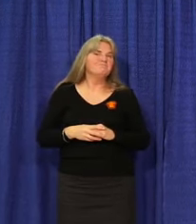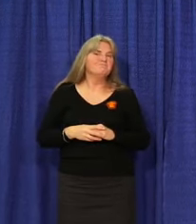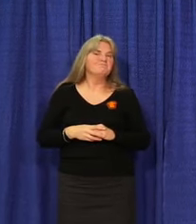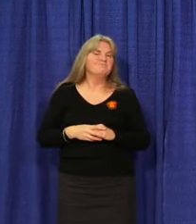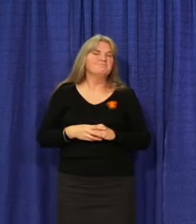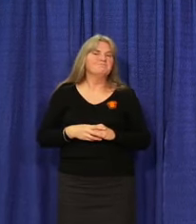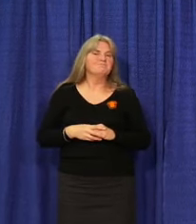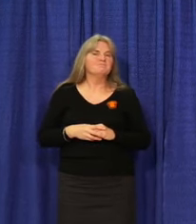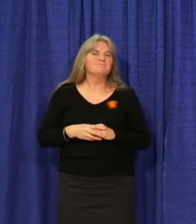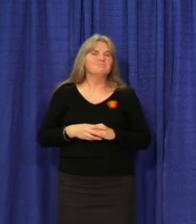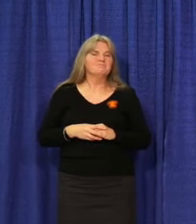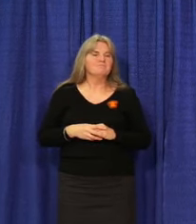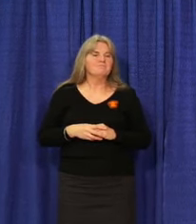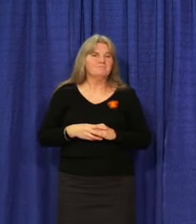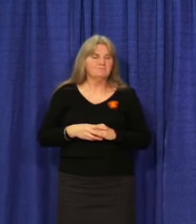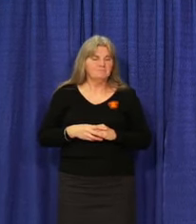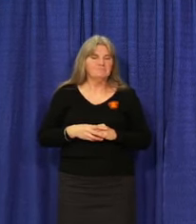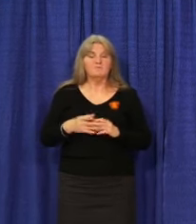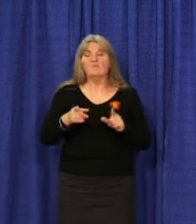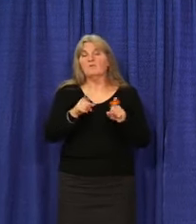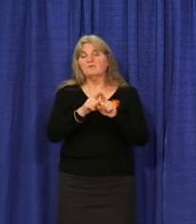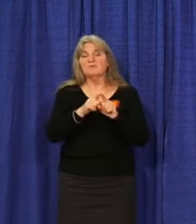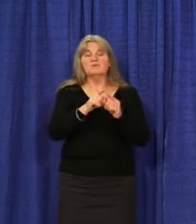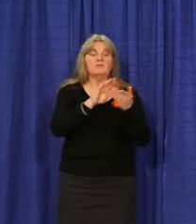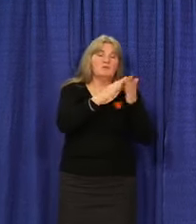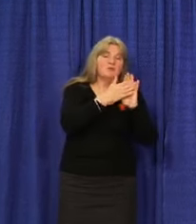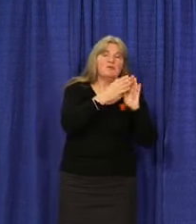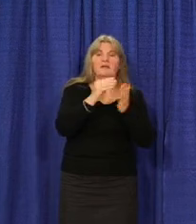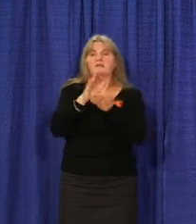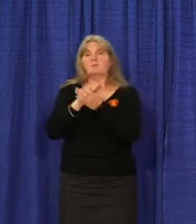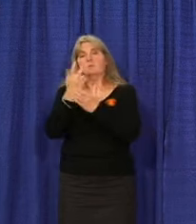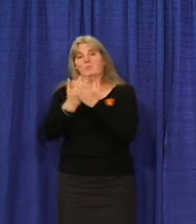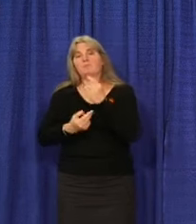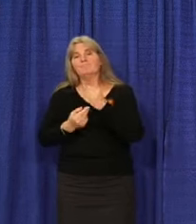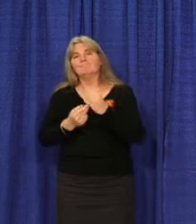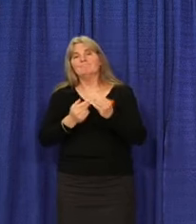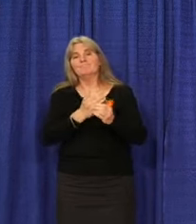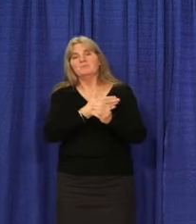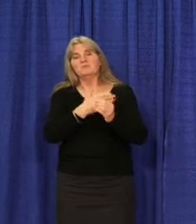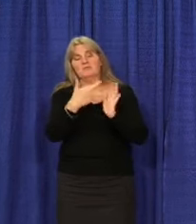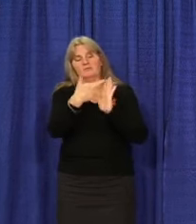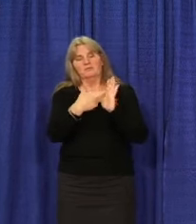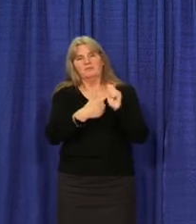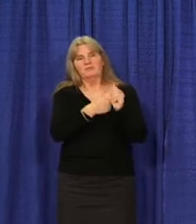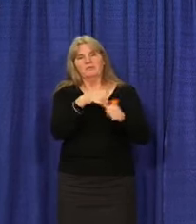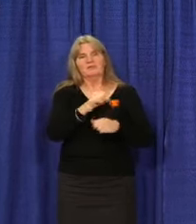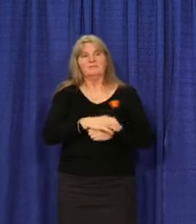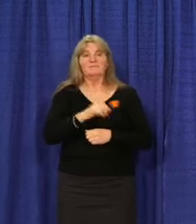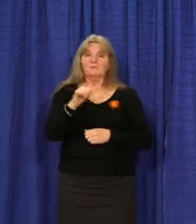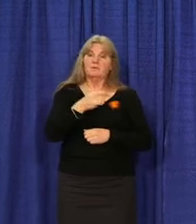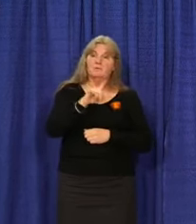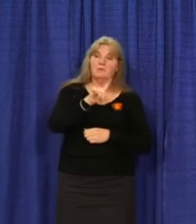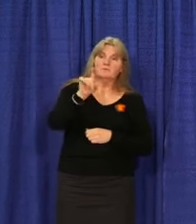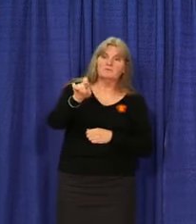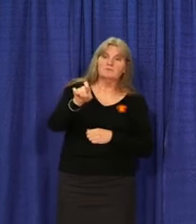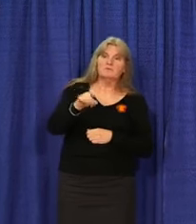able to be applied to community as well as school settings. Thank you. Avez-vous une autre question, Mérine?